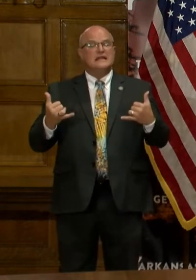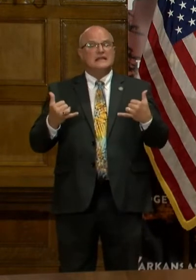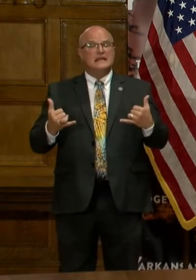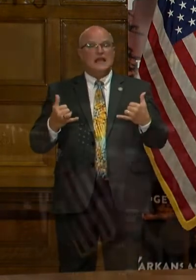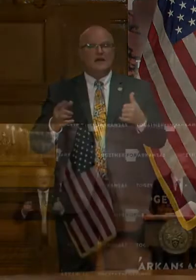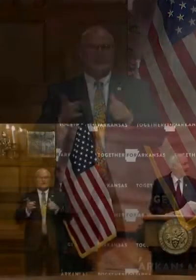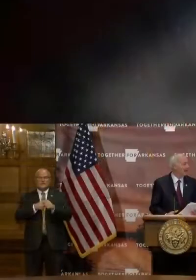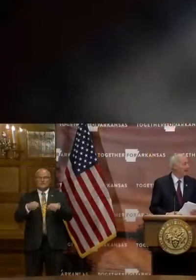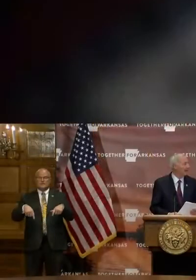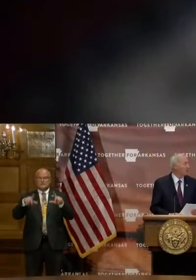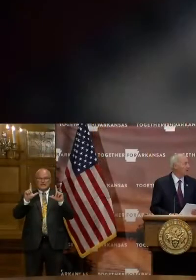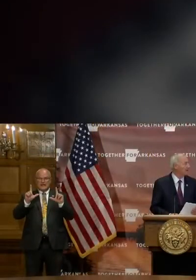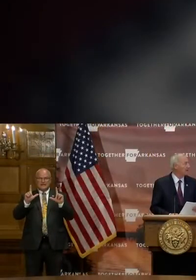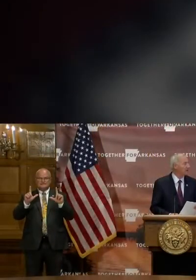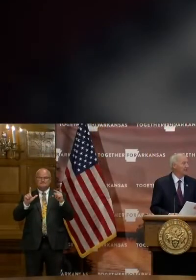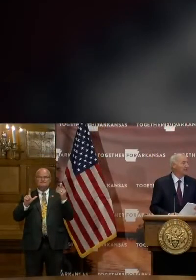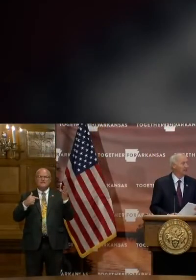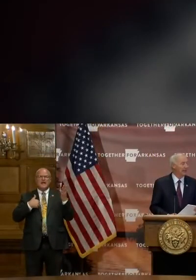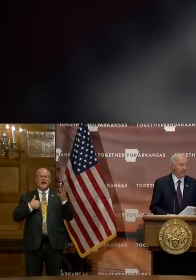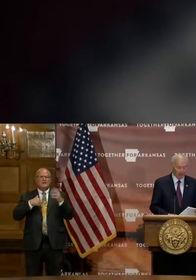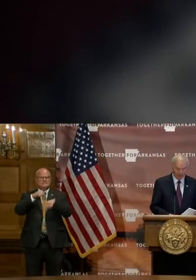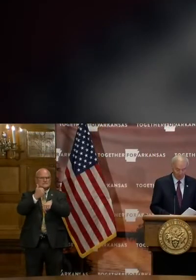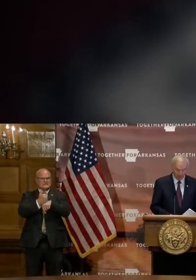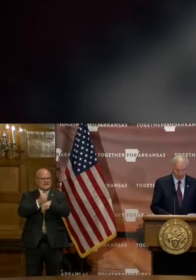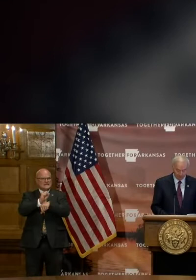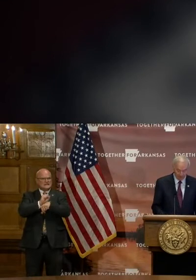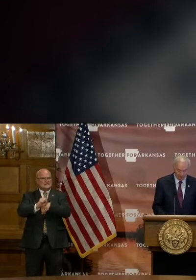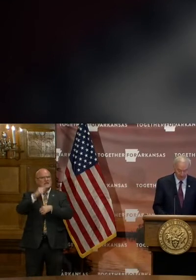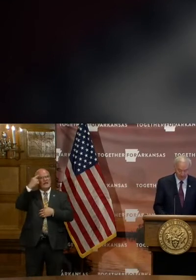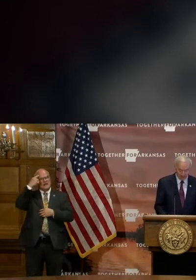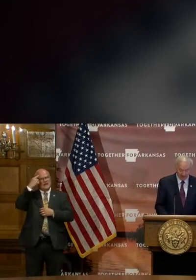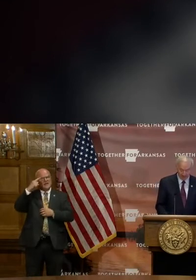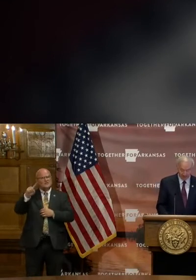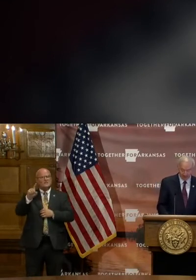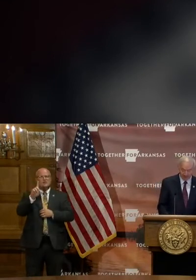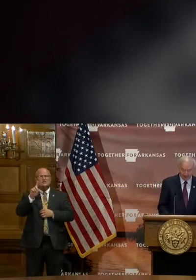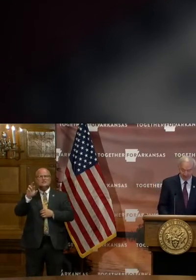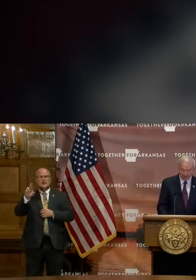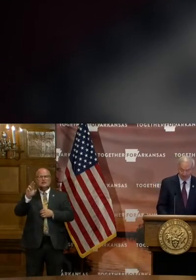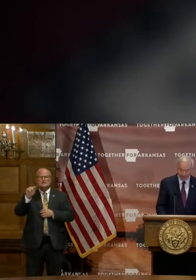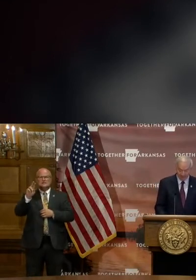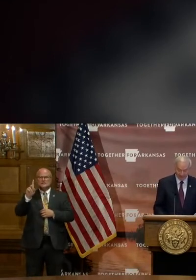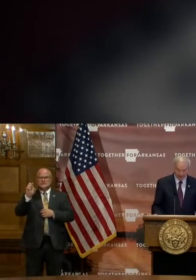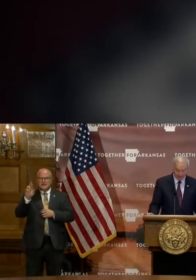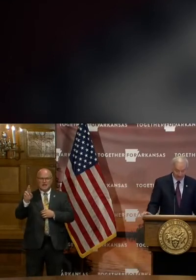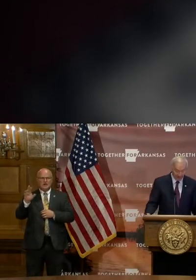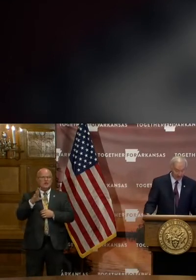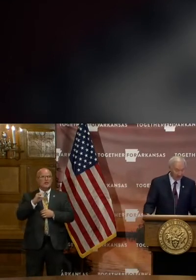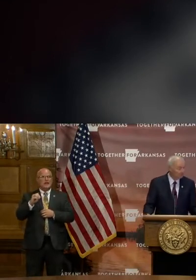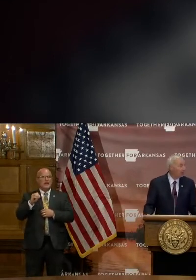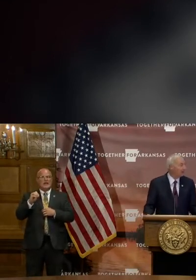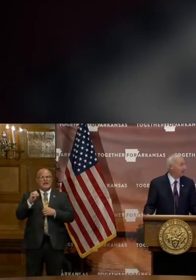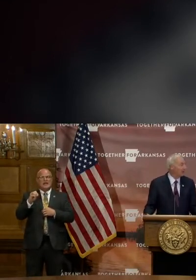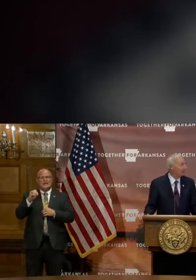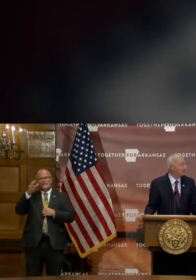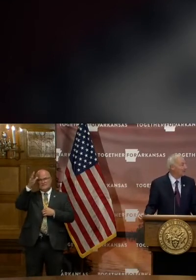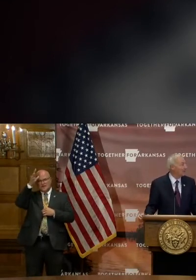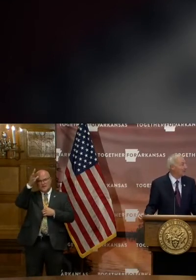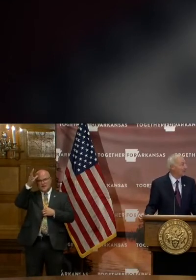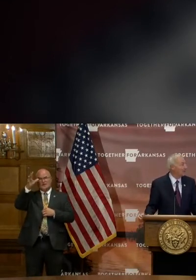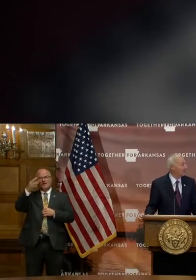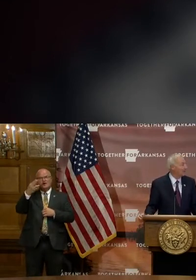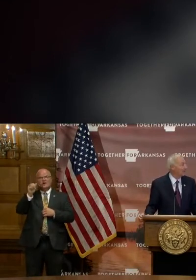first slide. And I wanted to set the stage for Dr. Tucker and Father